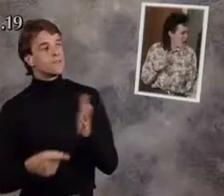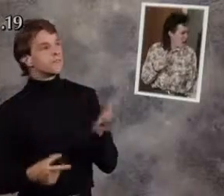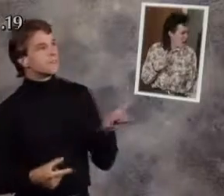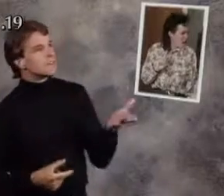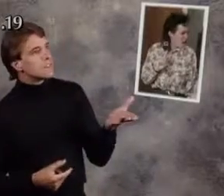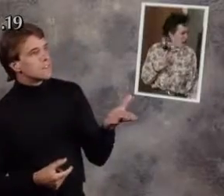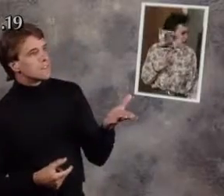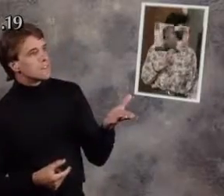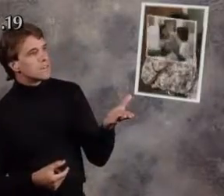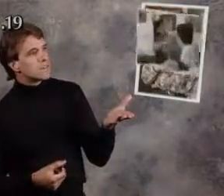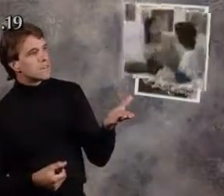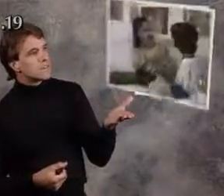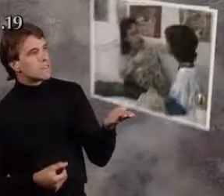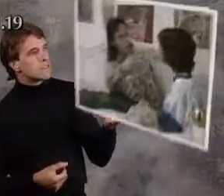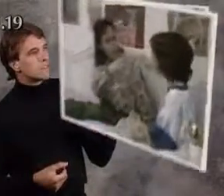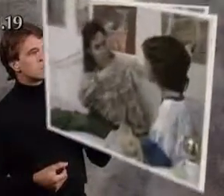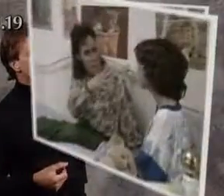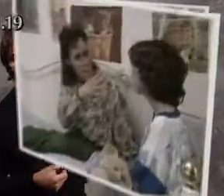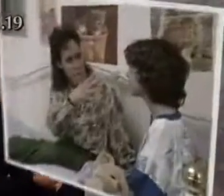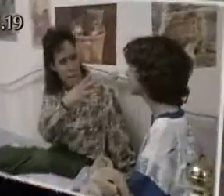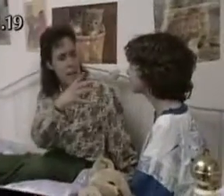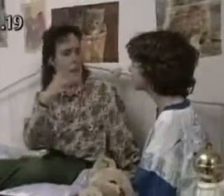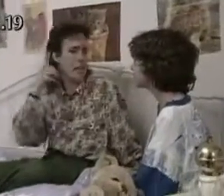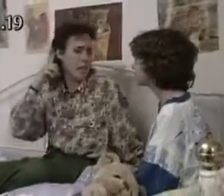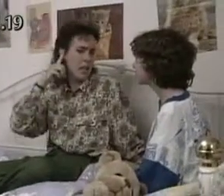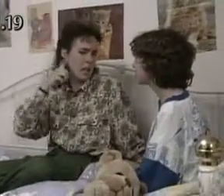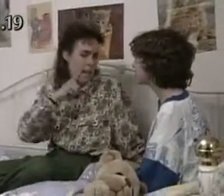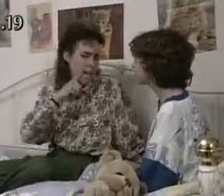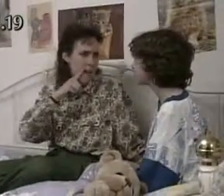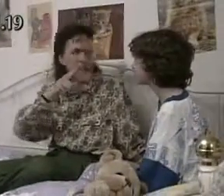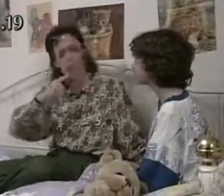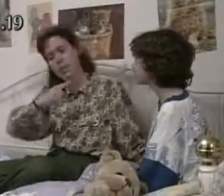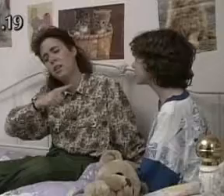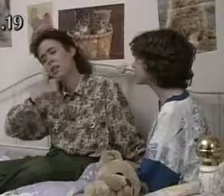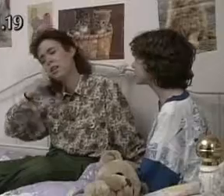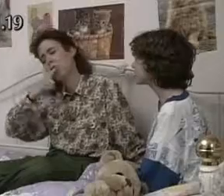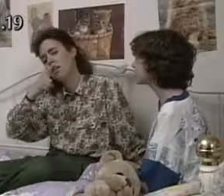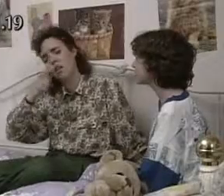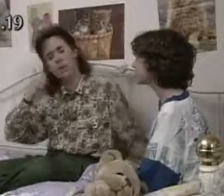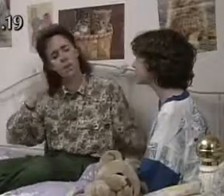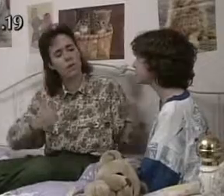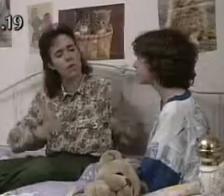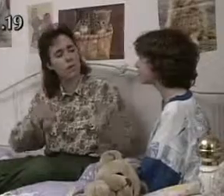Here's another example.